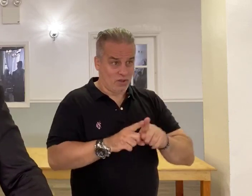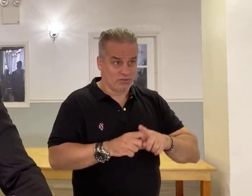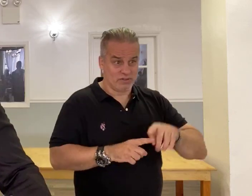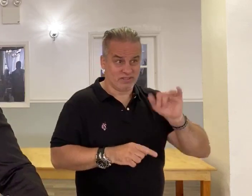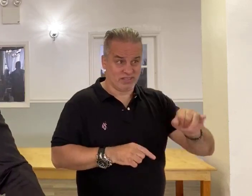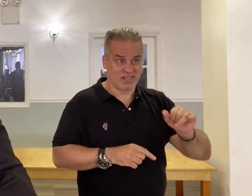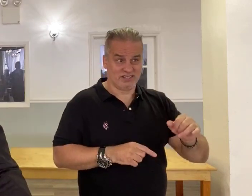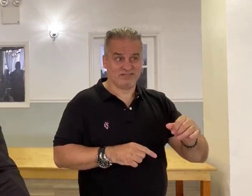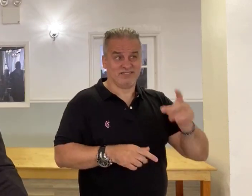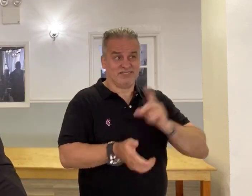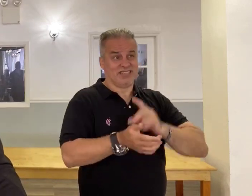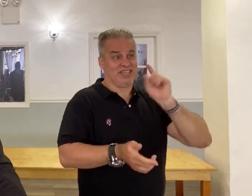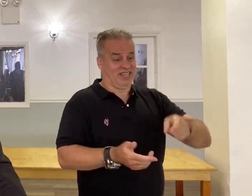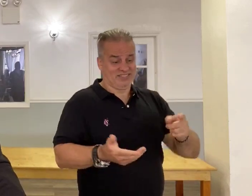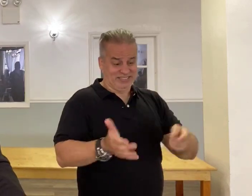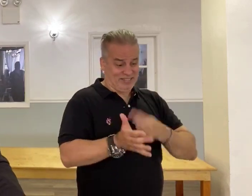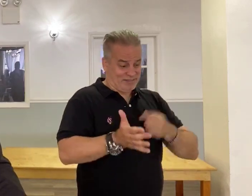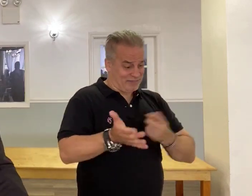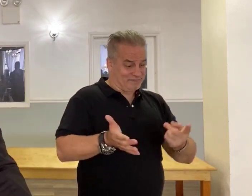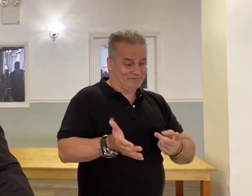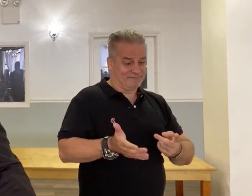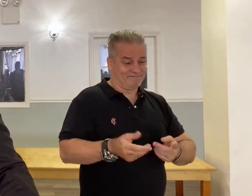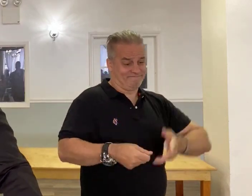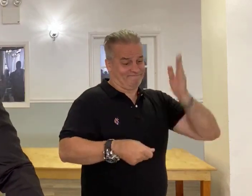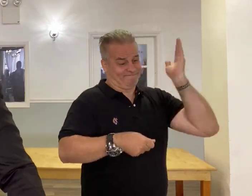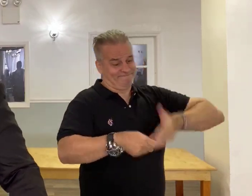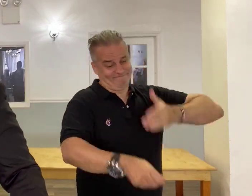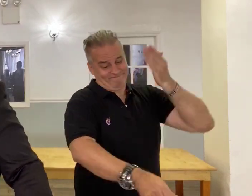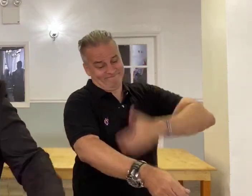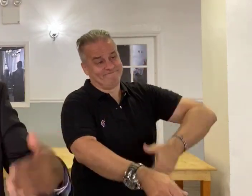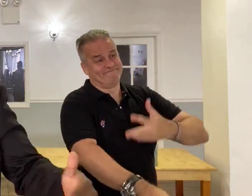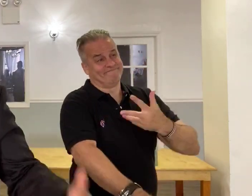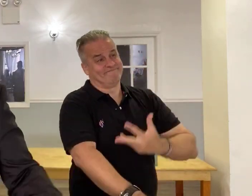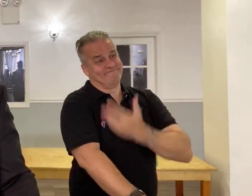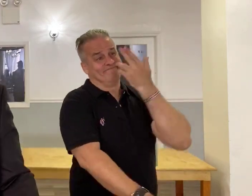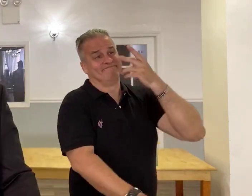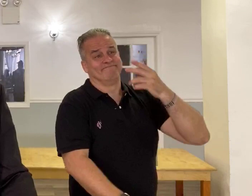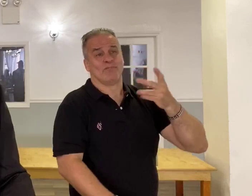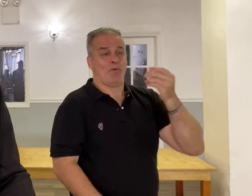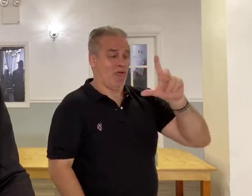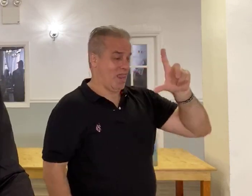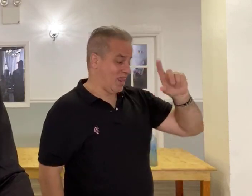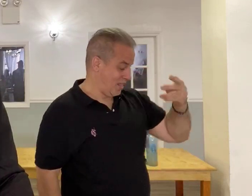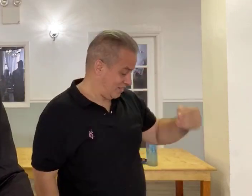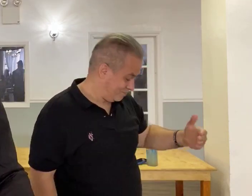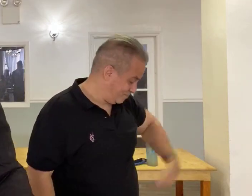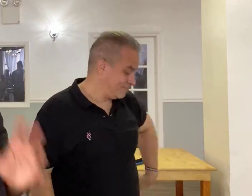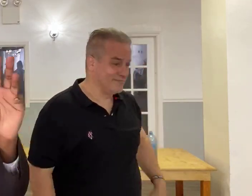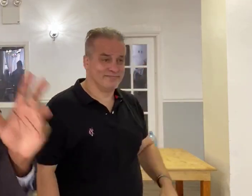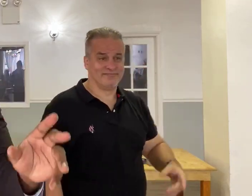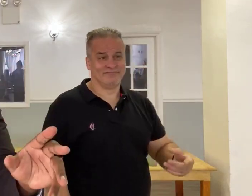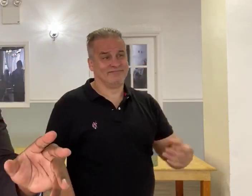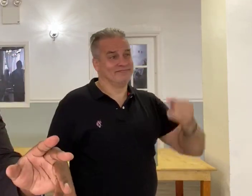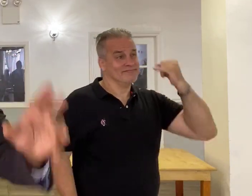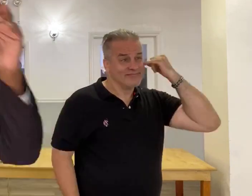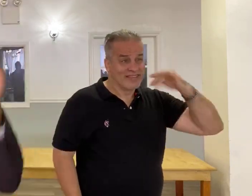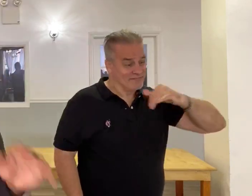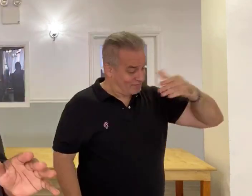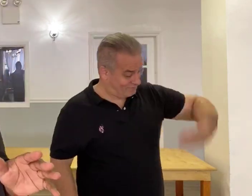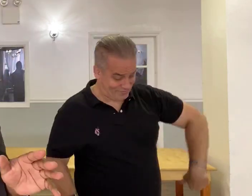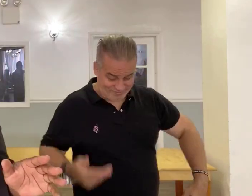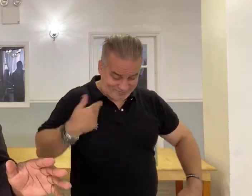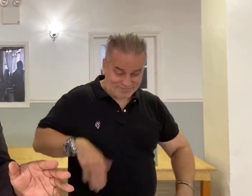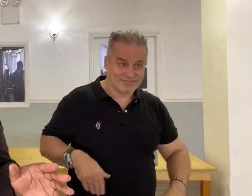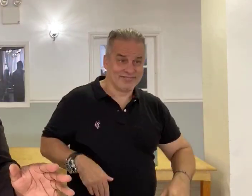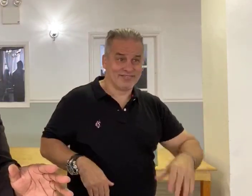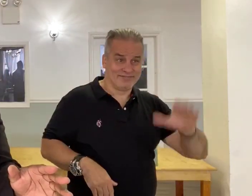would turn into gangrene, and they would die from the infection. The amputations were necessary. If an amputation was